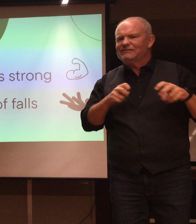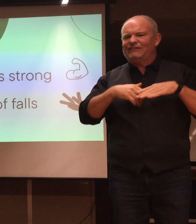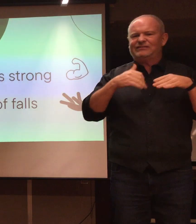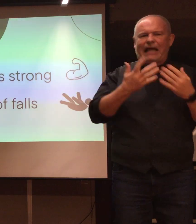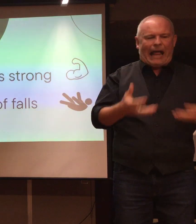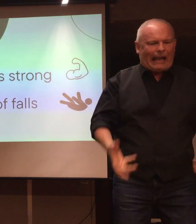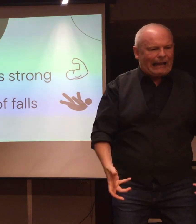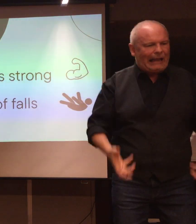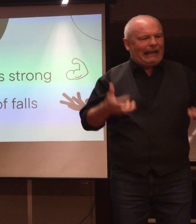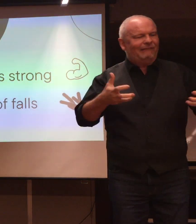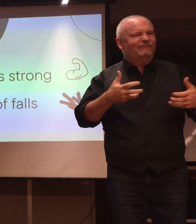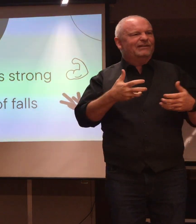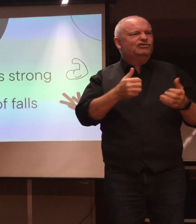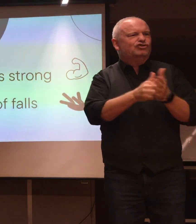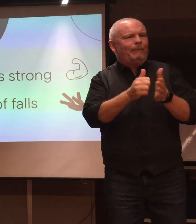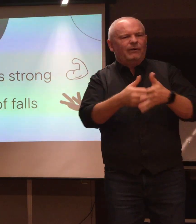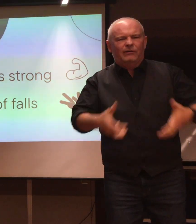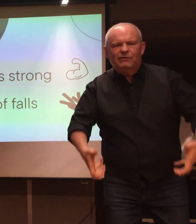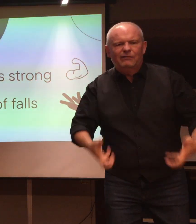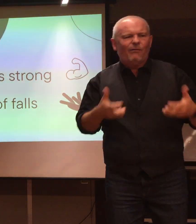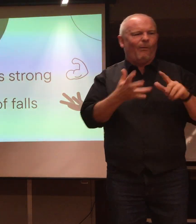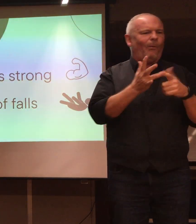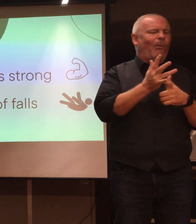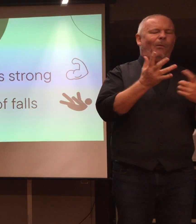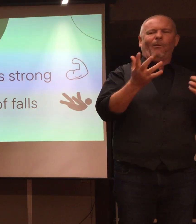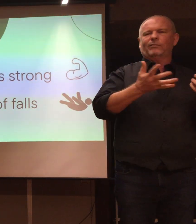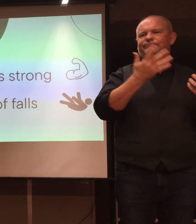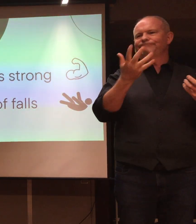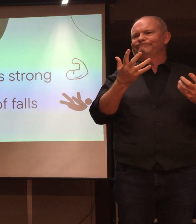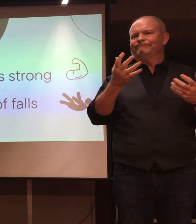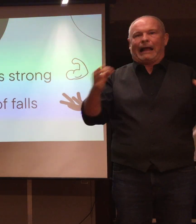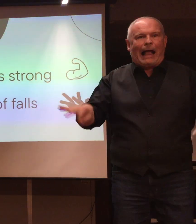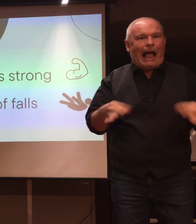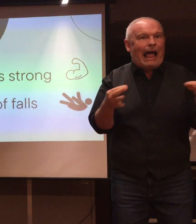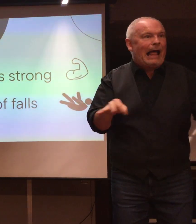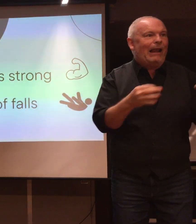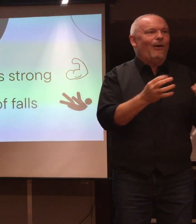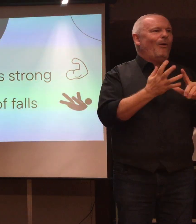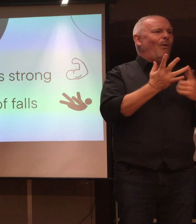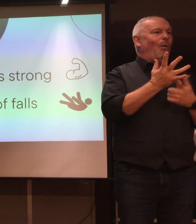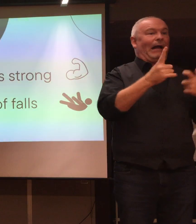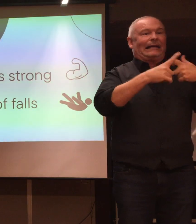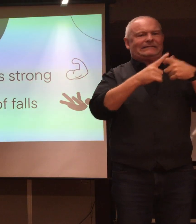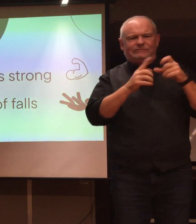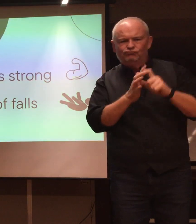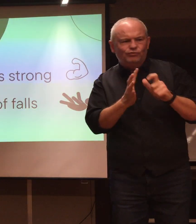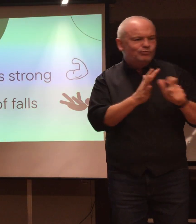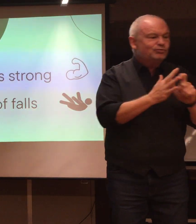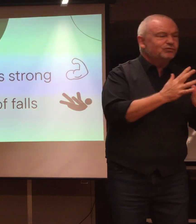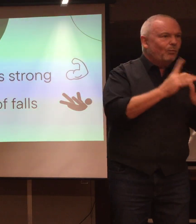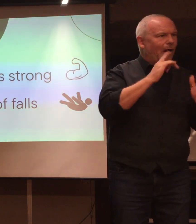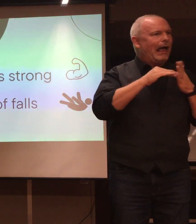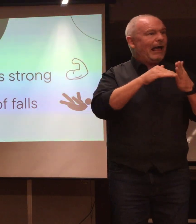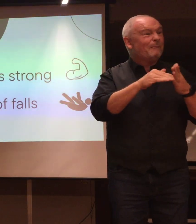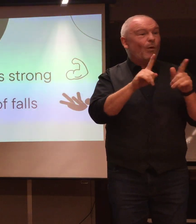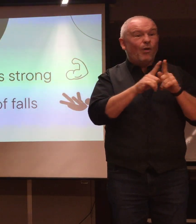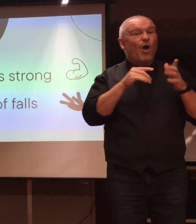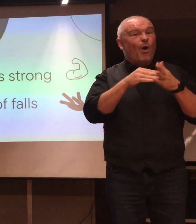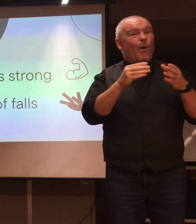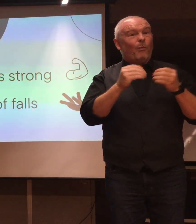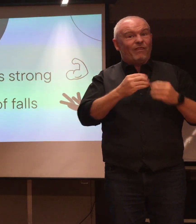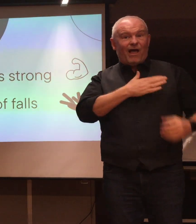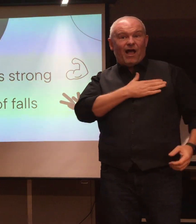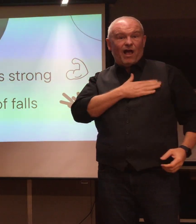like lifting groceries or gardening or in the kitchen, but it can also help with